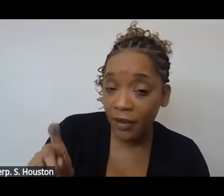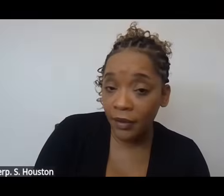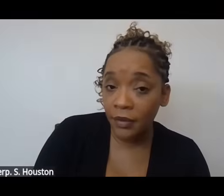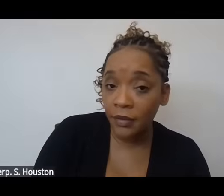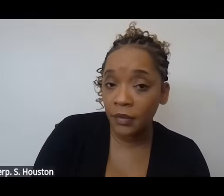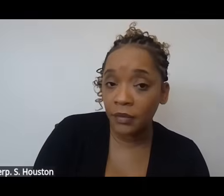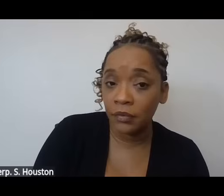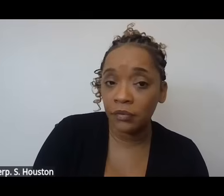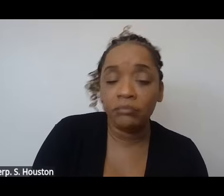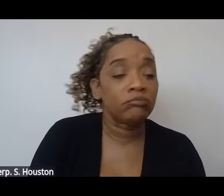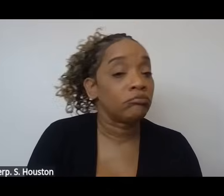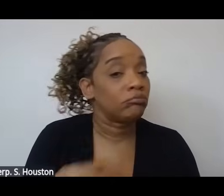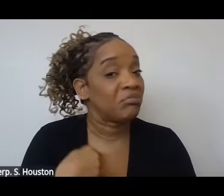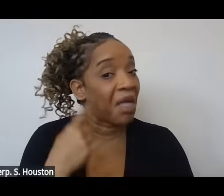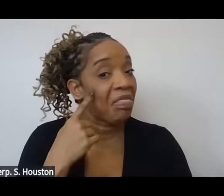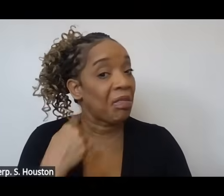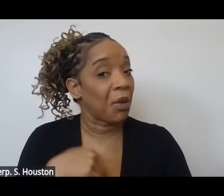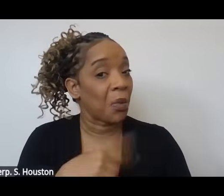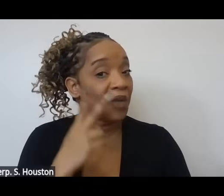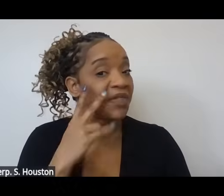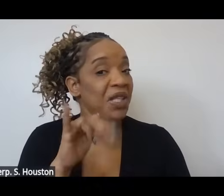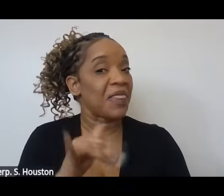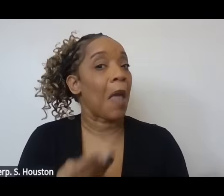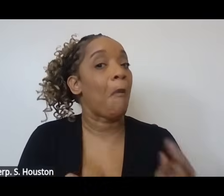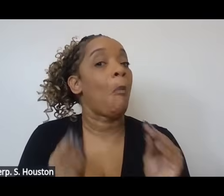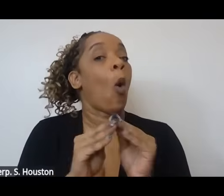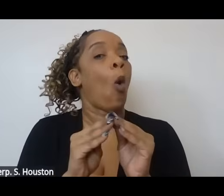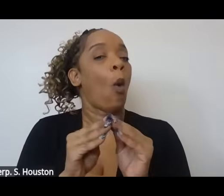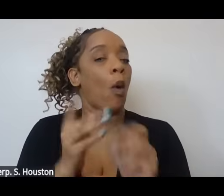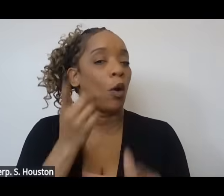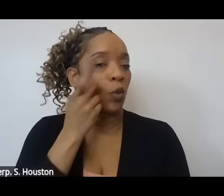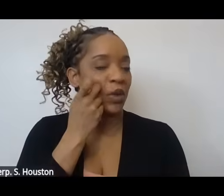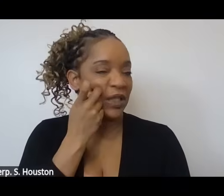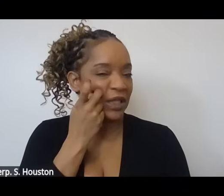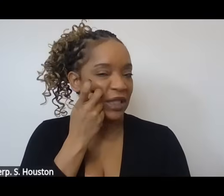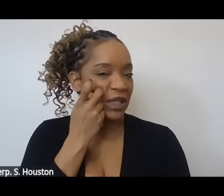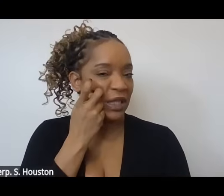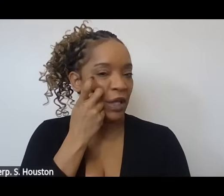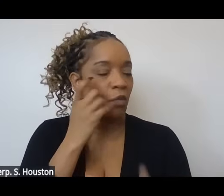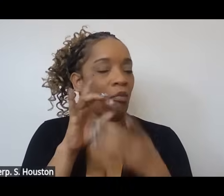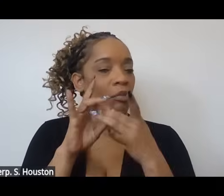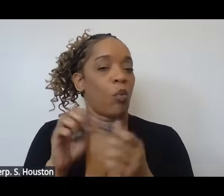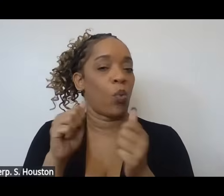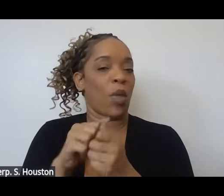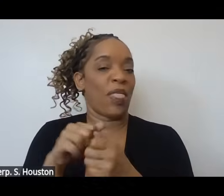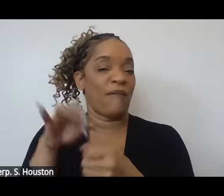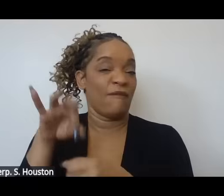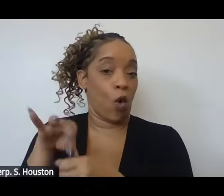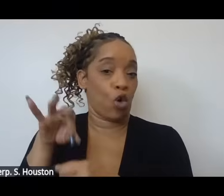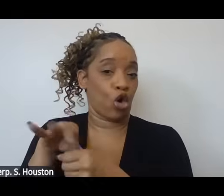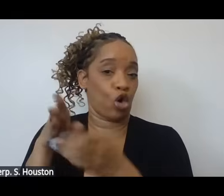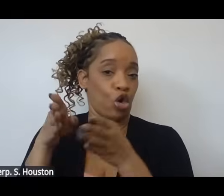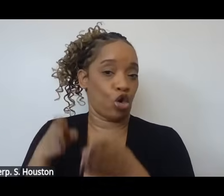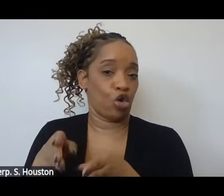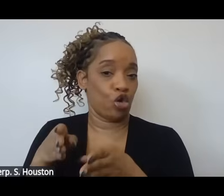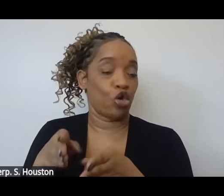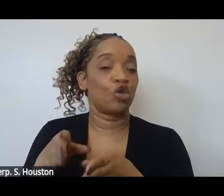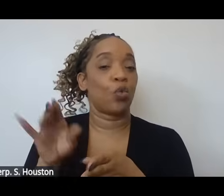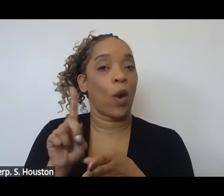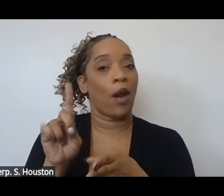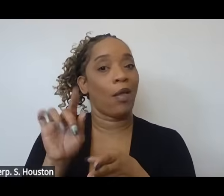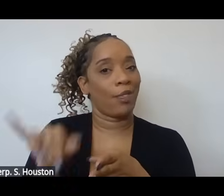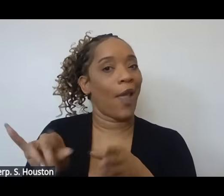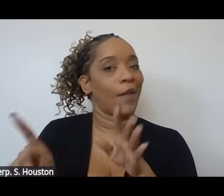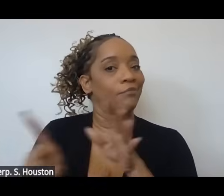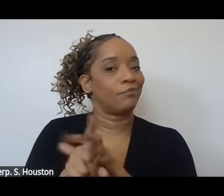we have seen that more recently, at least in the voter context, where that has come in. We